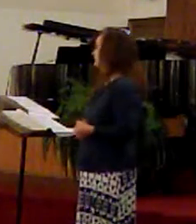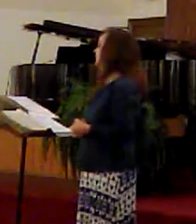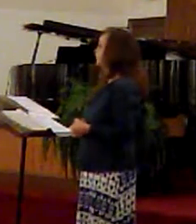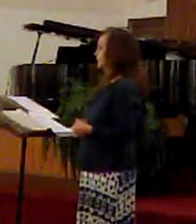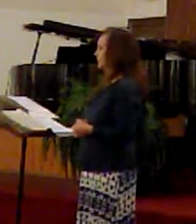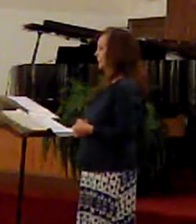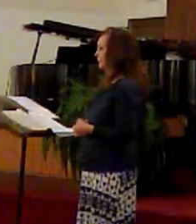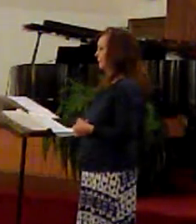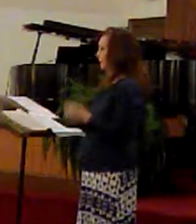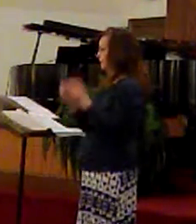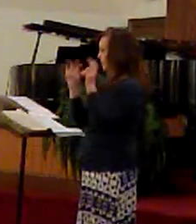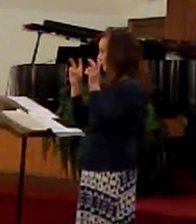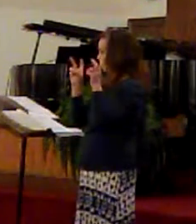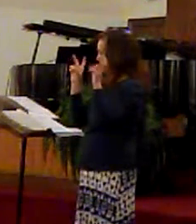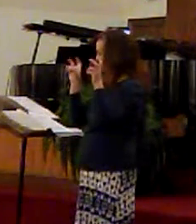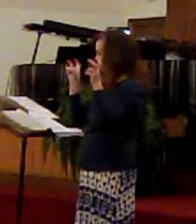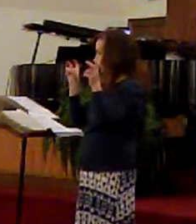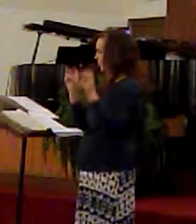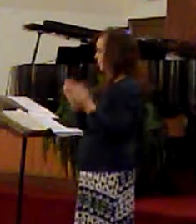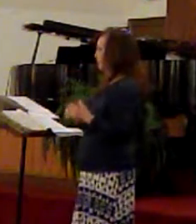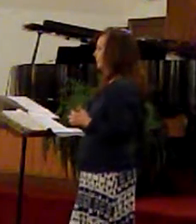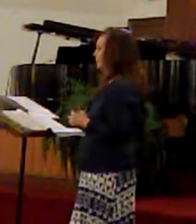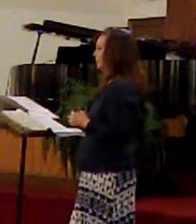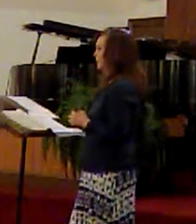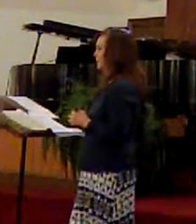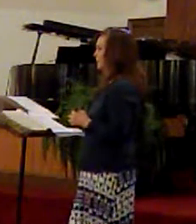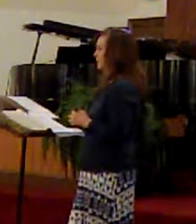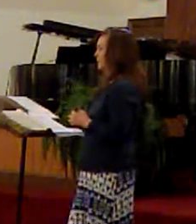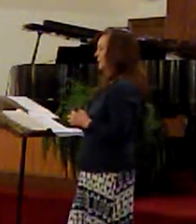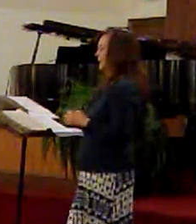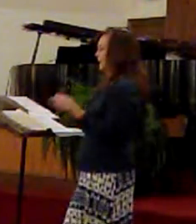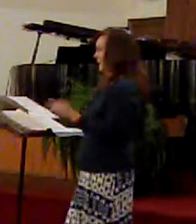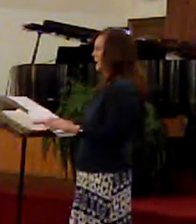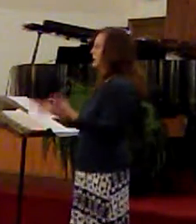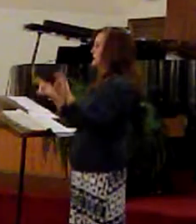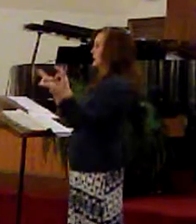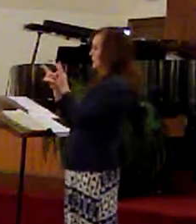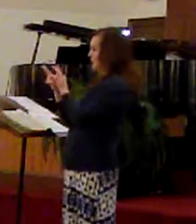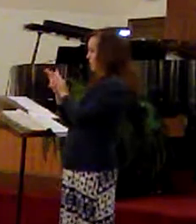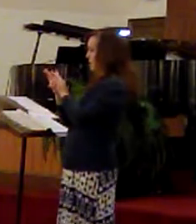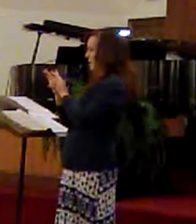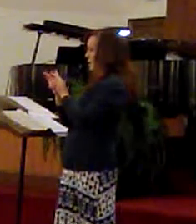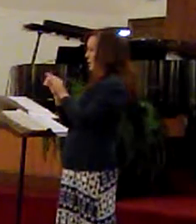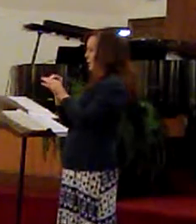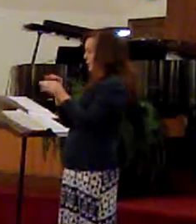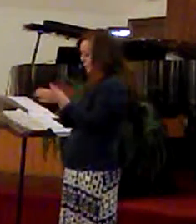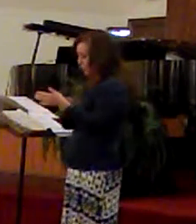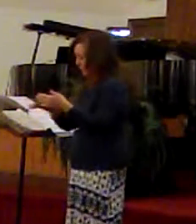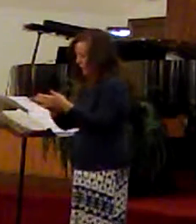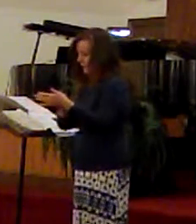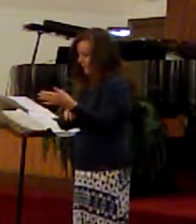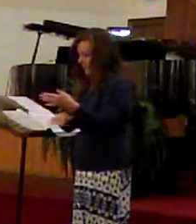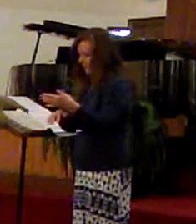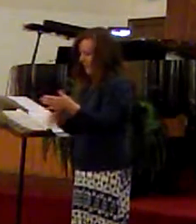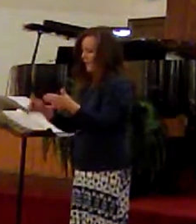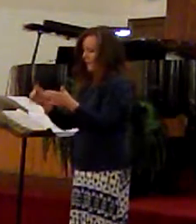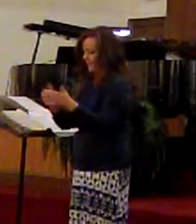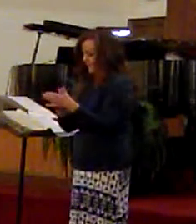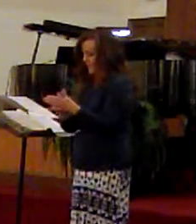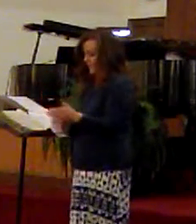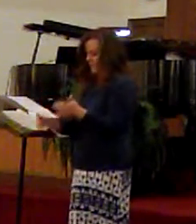In parentheses, observation. It is important to read the passage many times and even